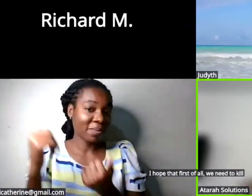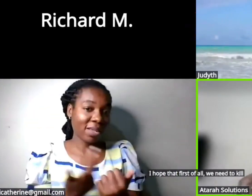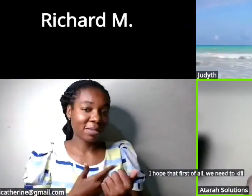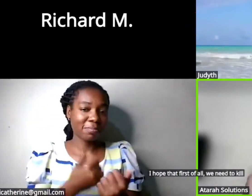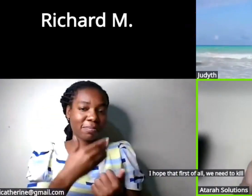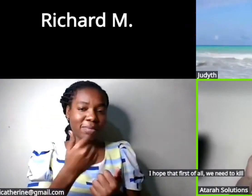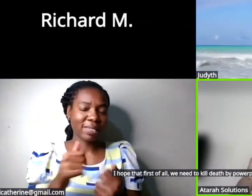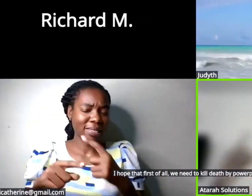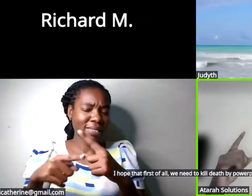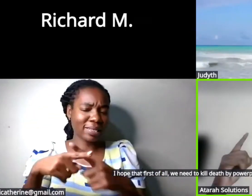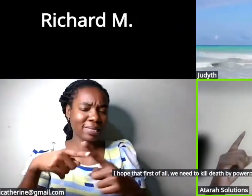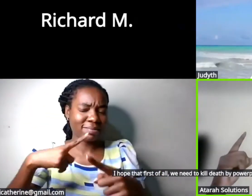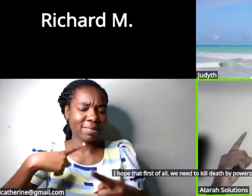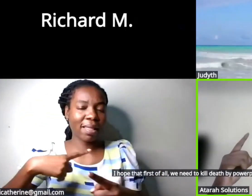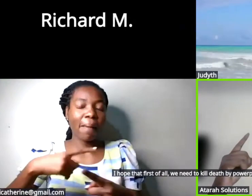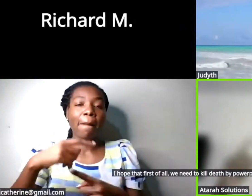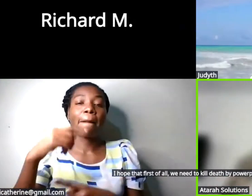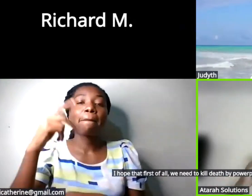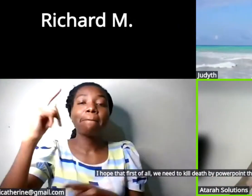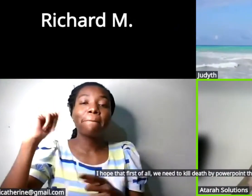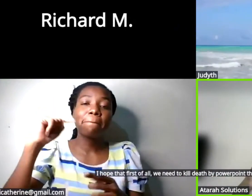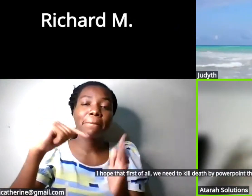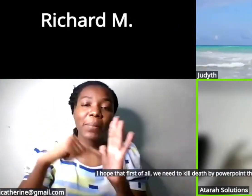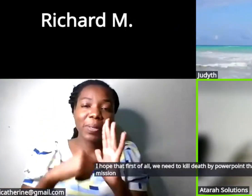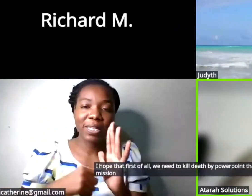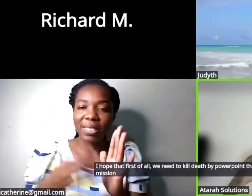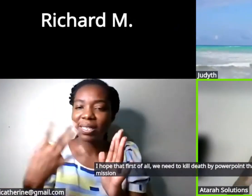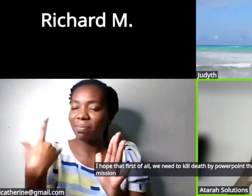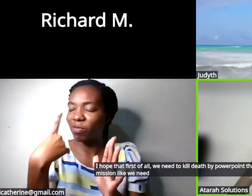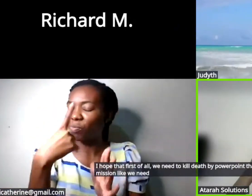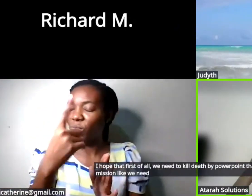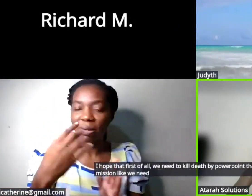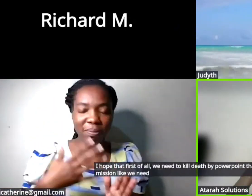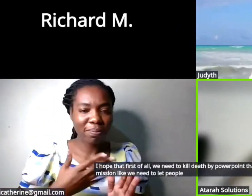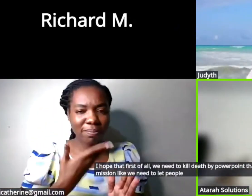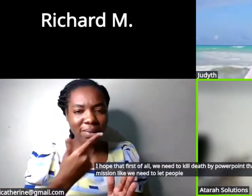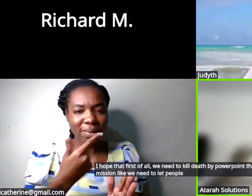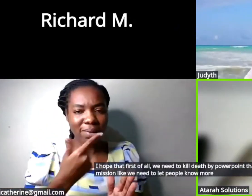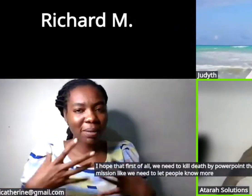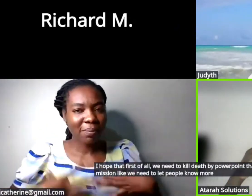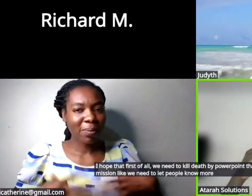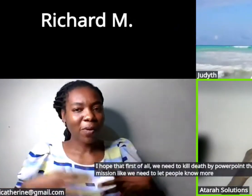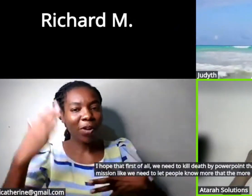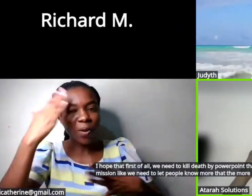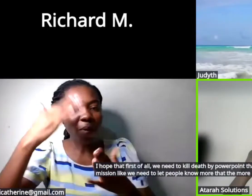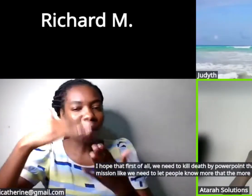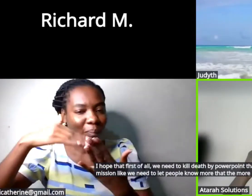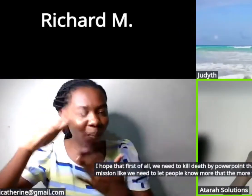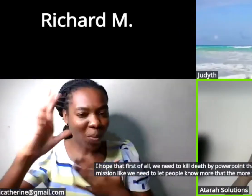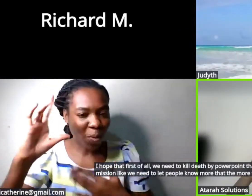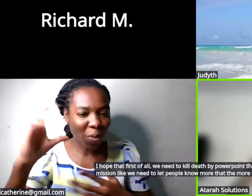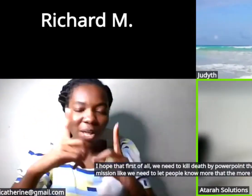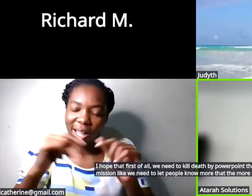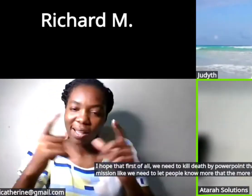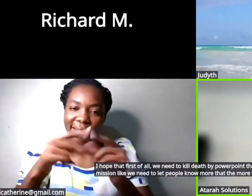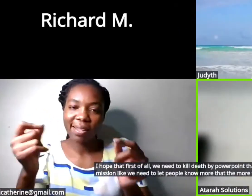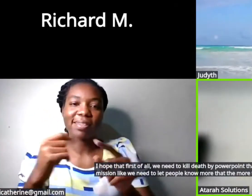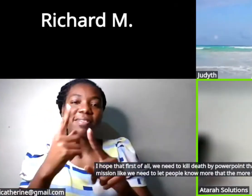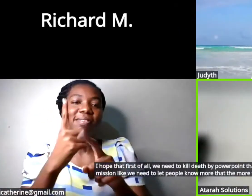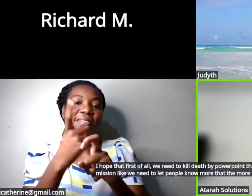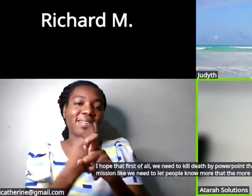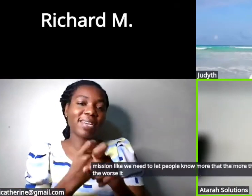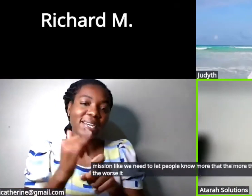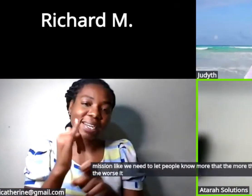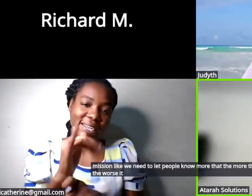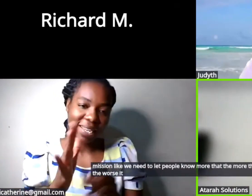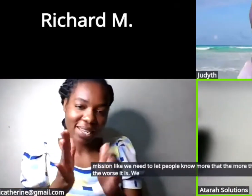PowerPoint. That's number one mission. Like, we need to let people know more that the more the words on a slide, the worse it is. We don't